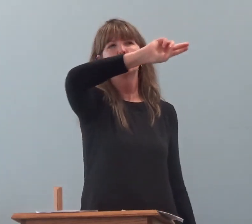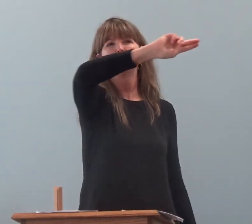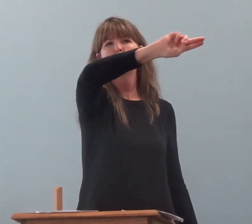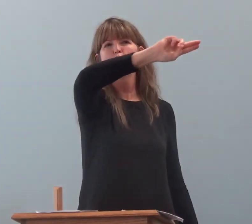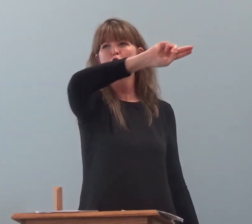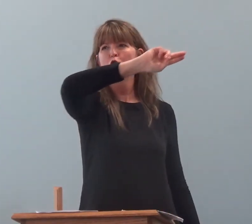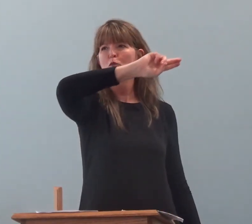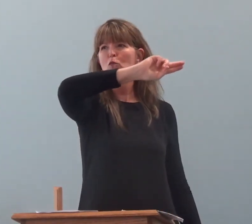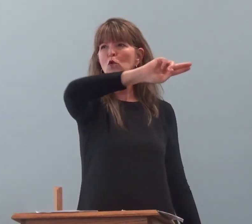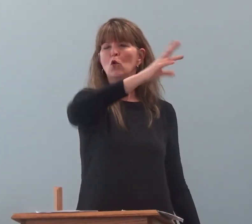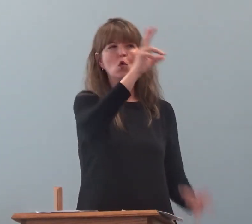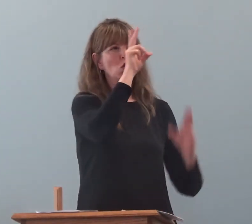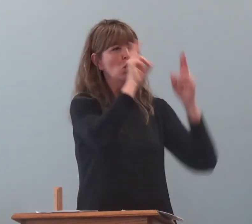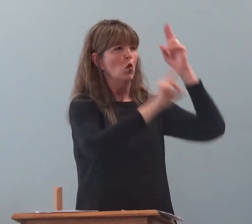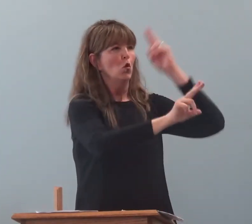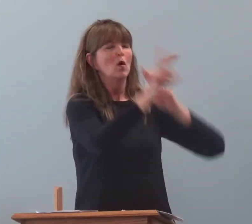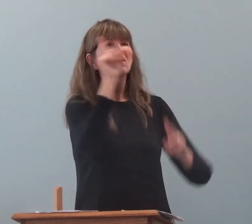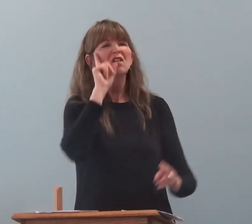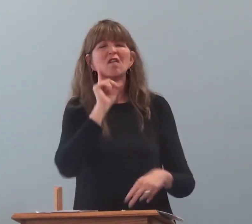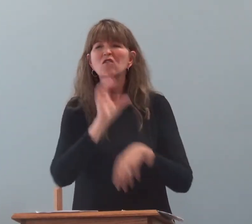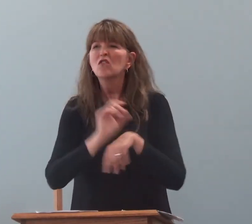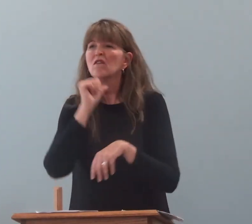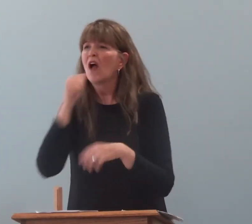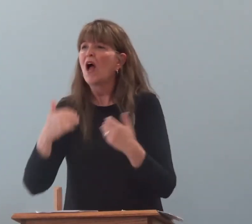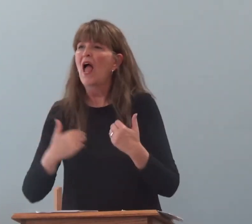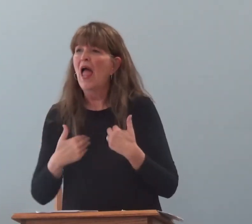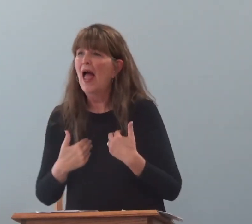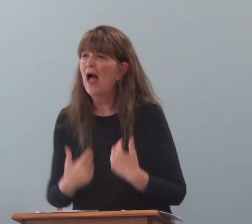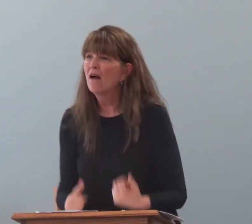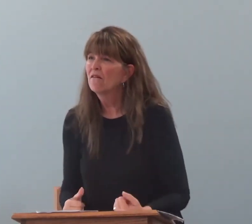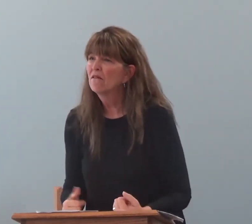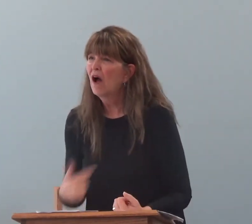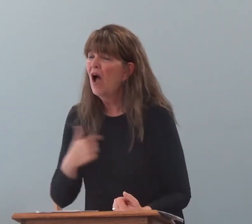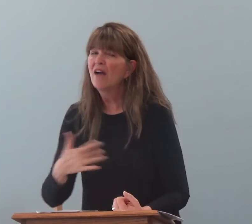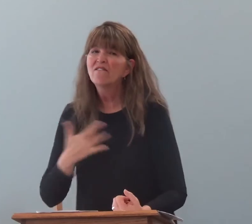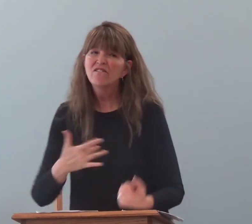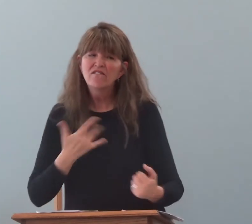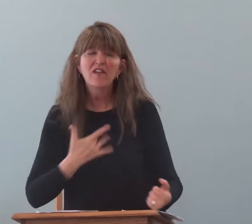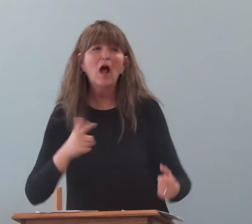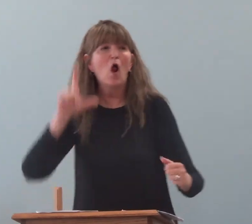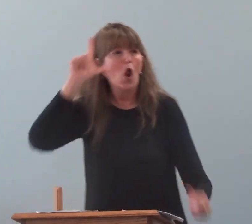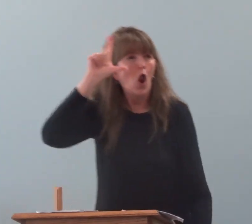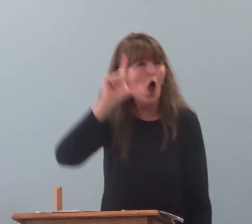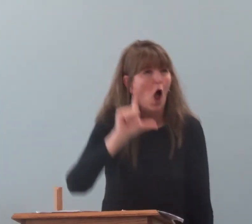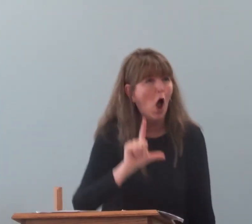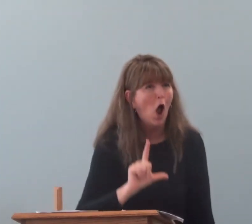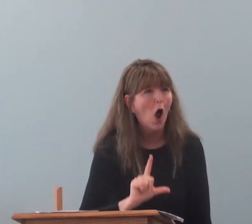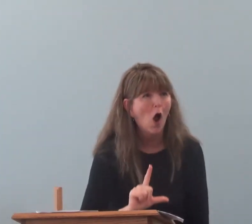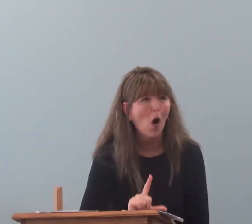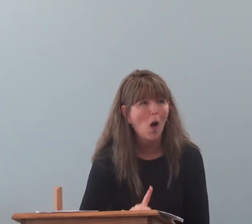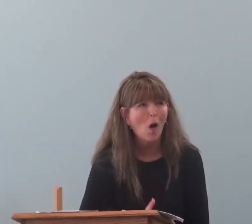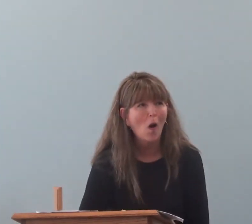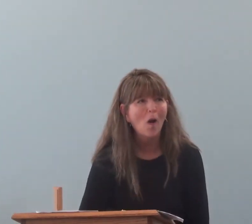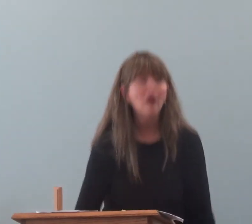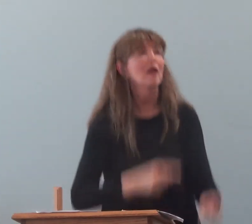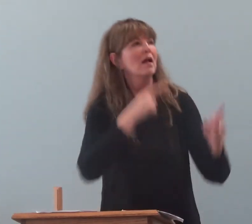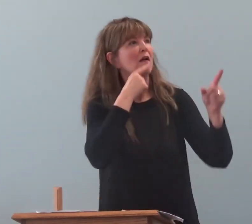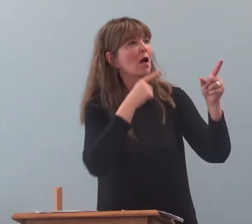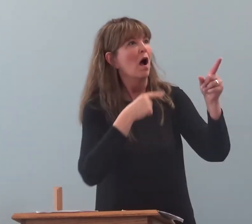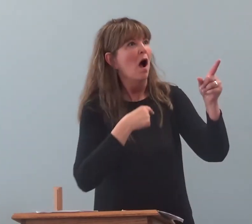that all the pastors' names were on. And the deaf church didn't have that. And so I felt as if we were